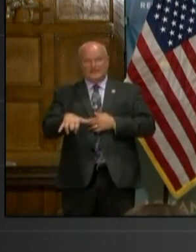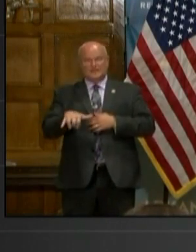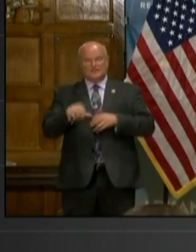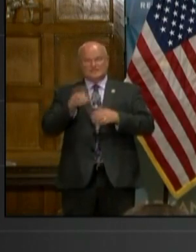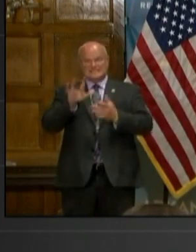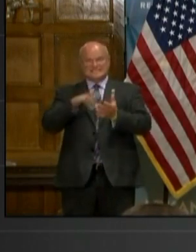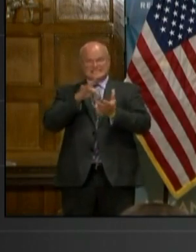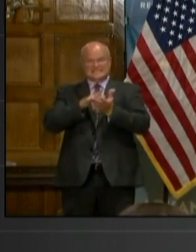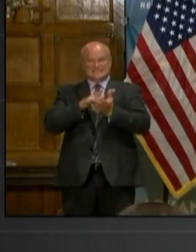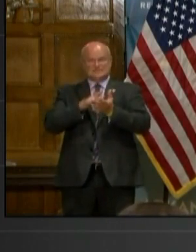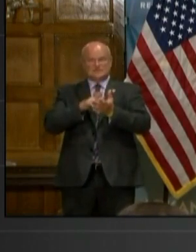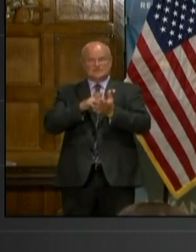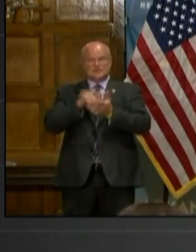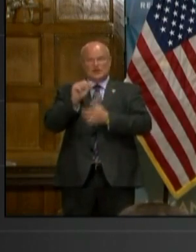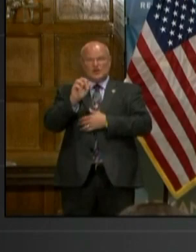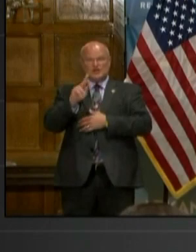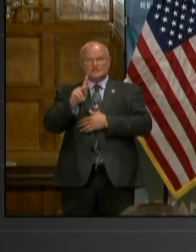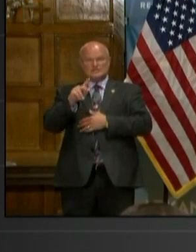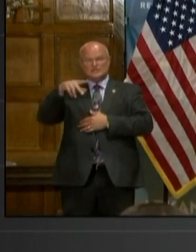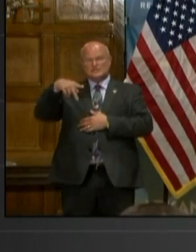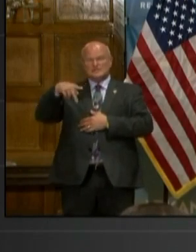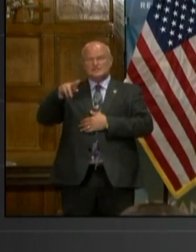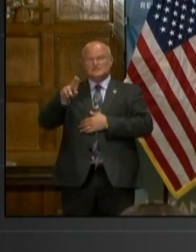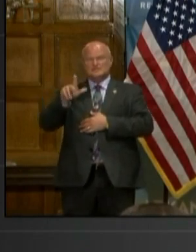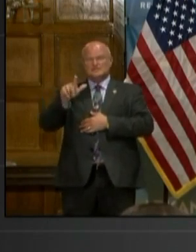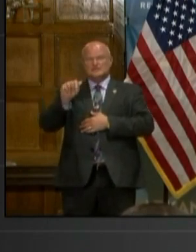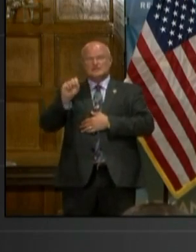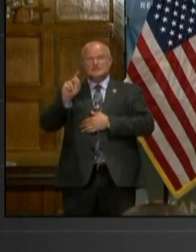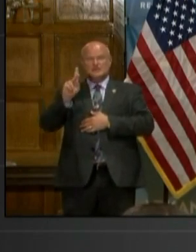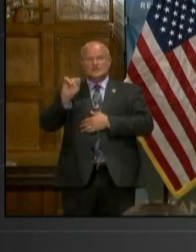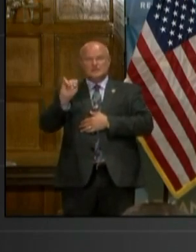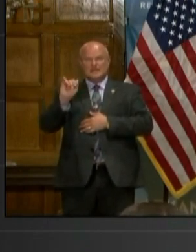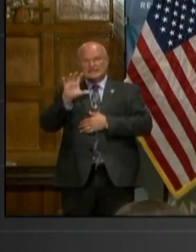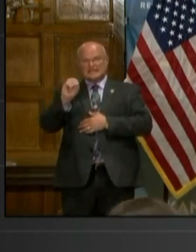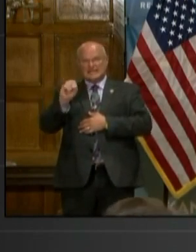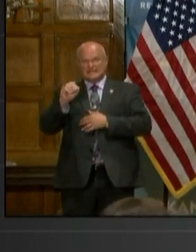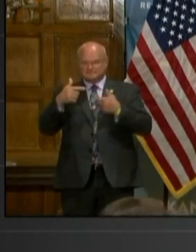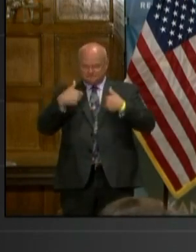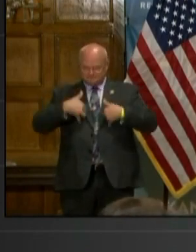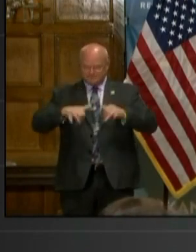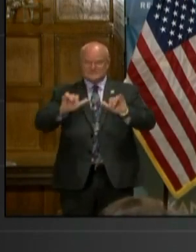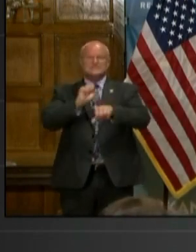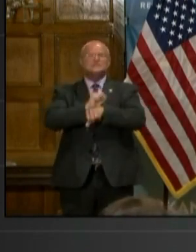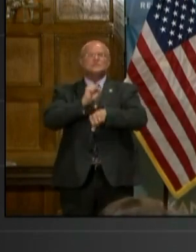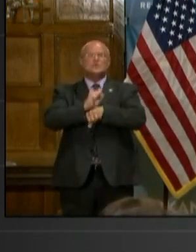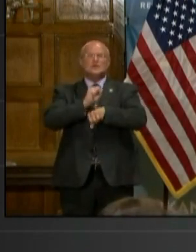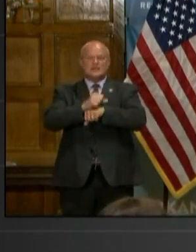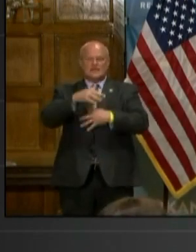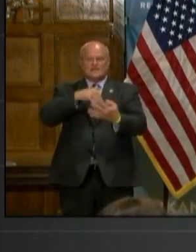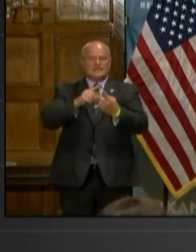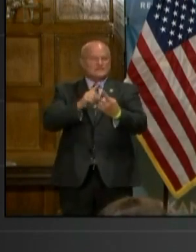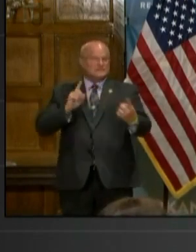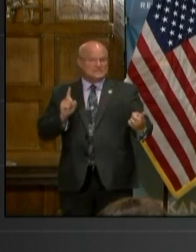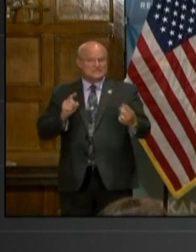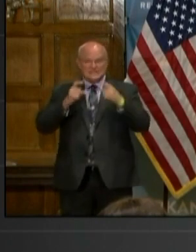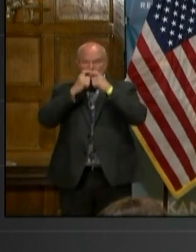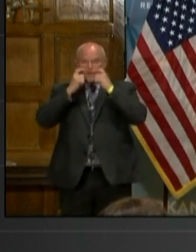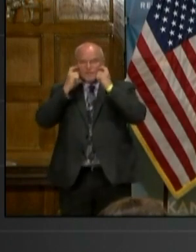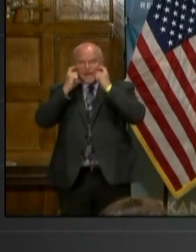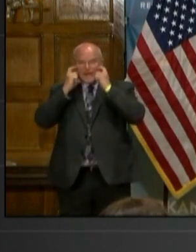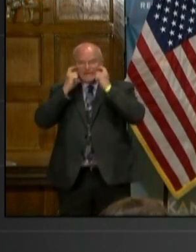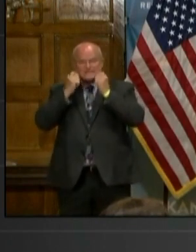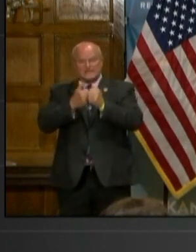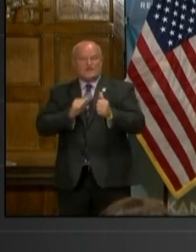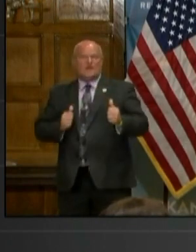in the central region, particularly in Pulaski County, keep up the effort. Physical distancing, wearing